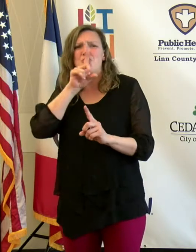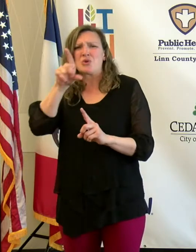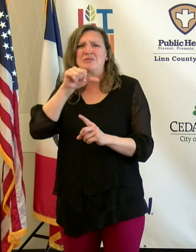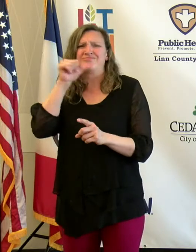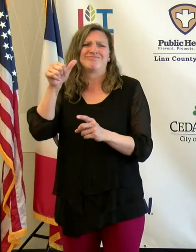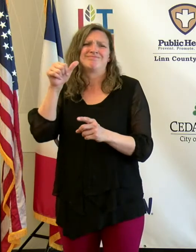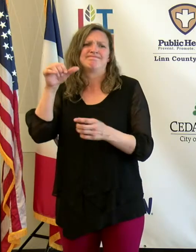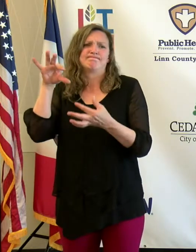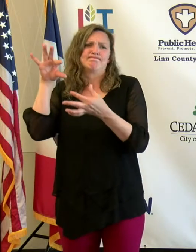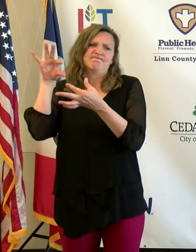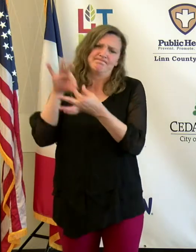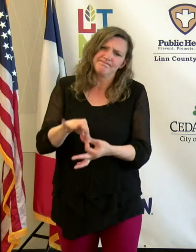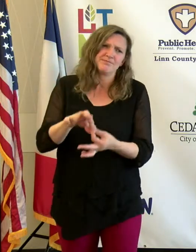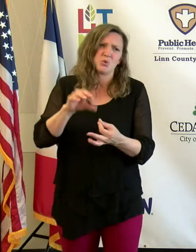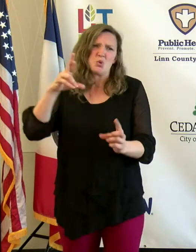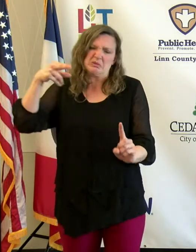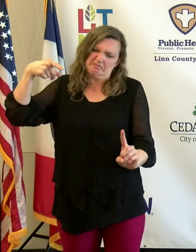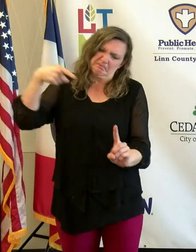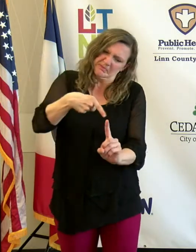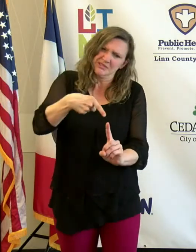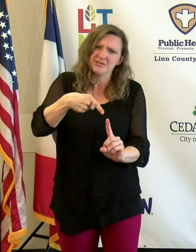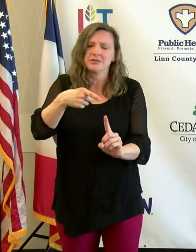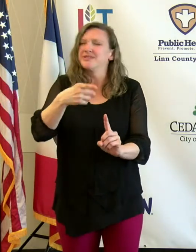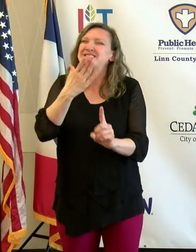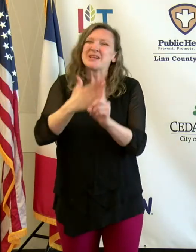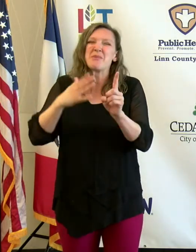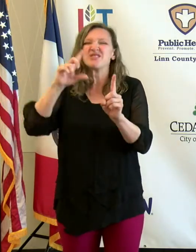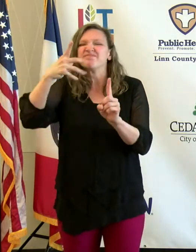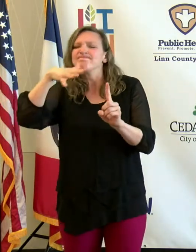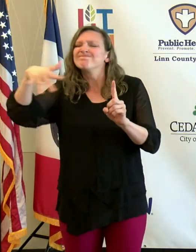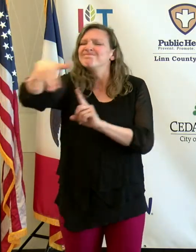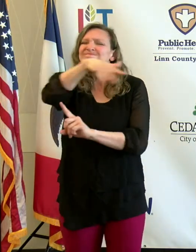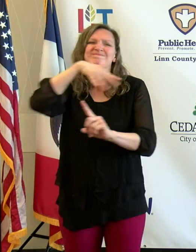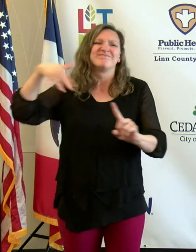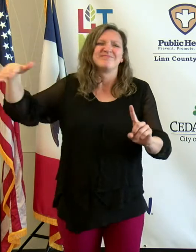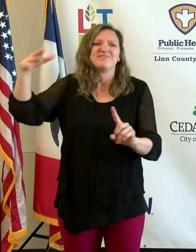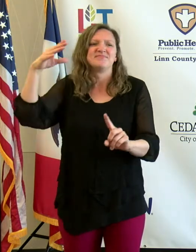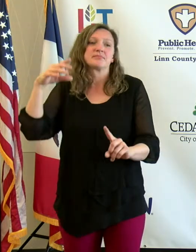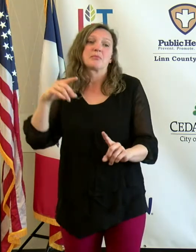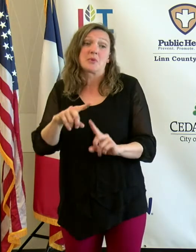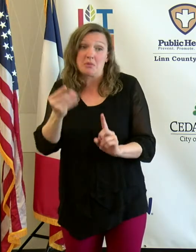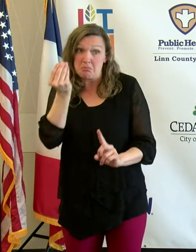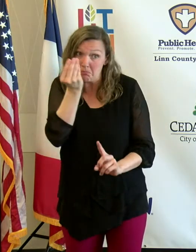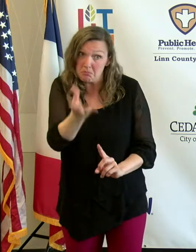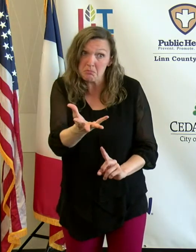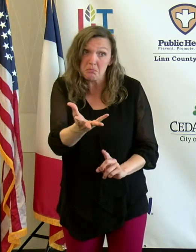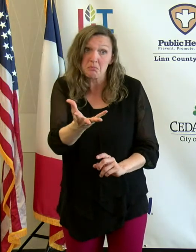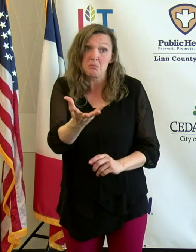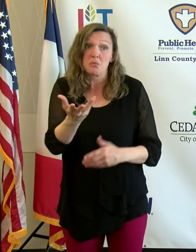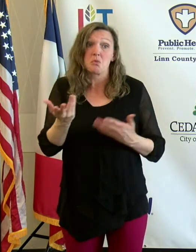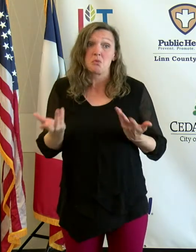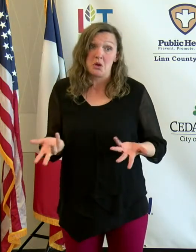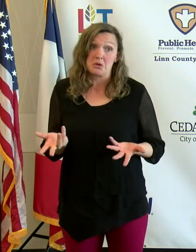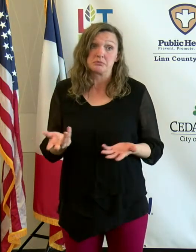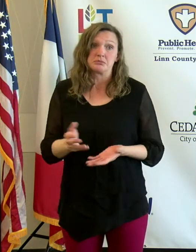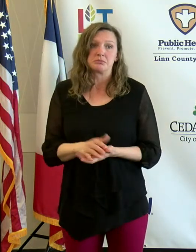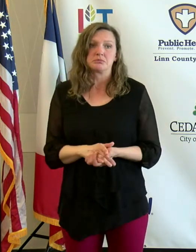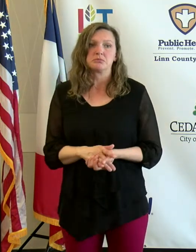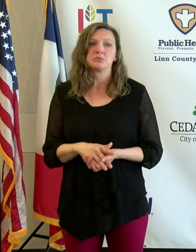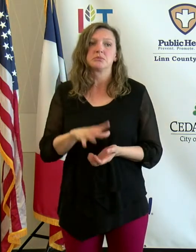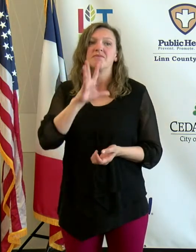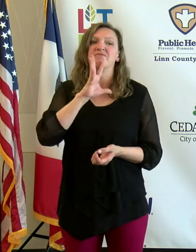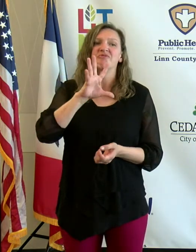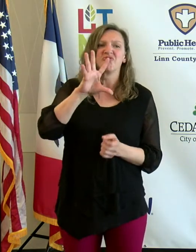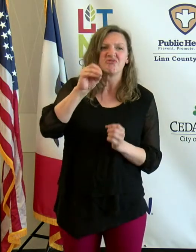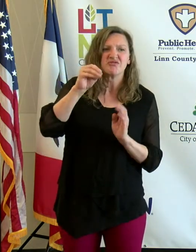spread. This includes individuals that are between the ages of 50 and 60 and were otherwise